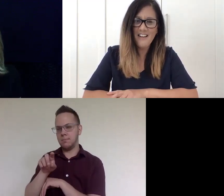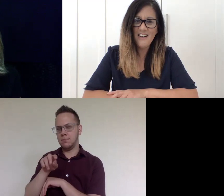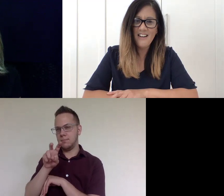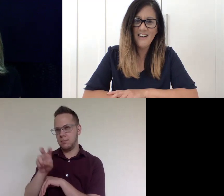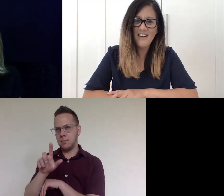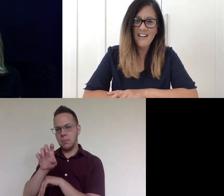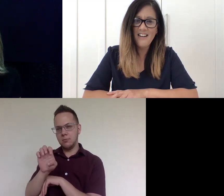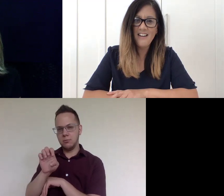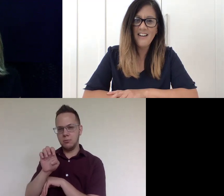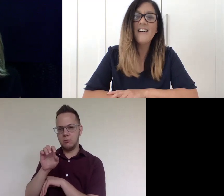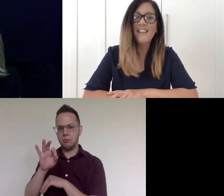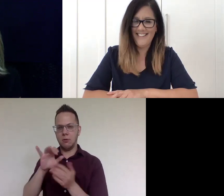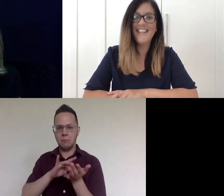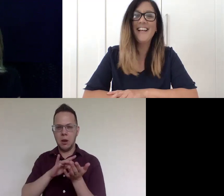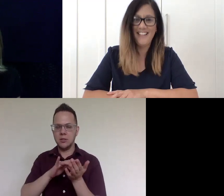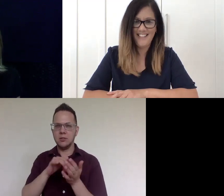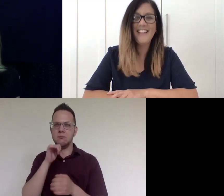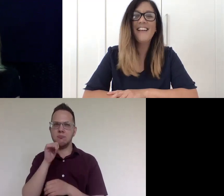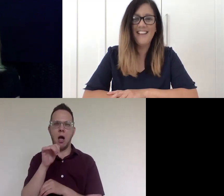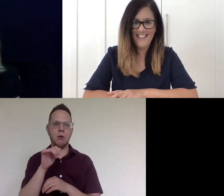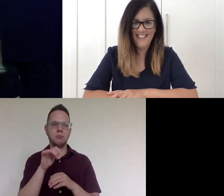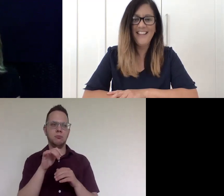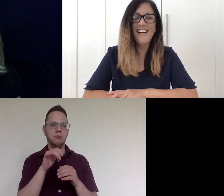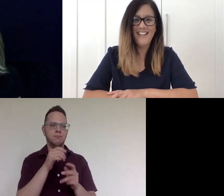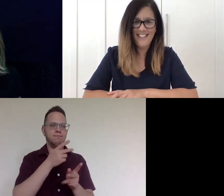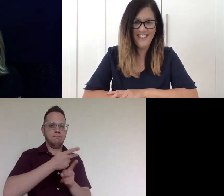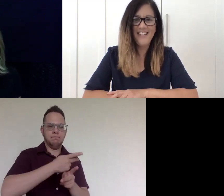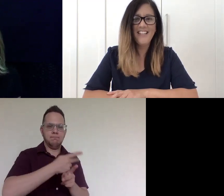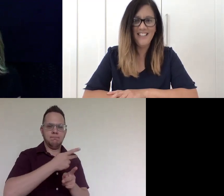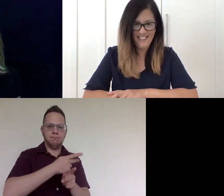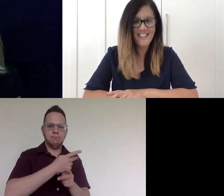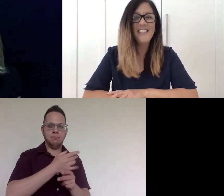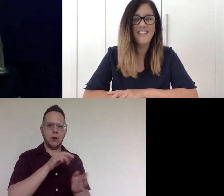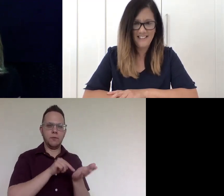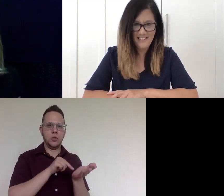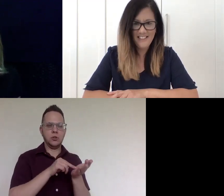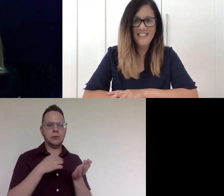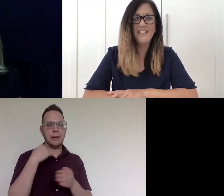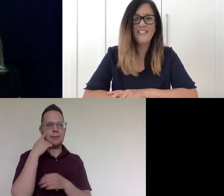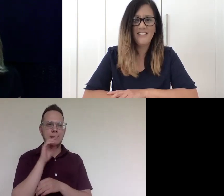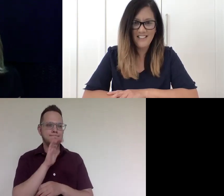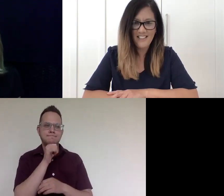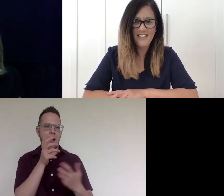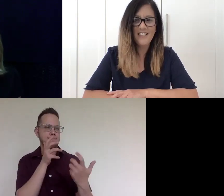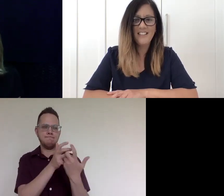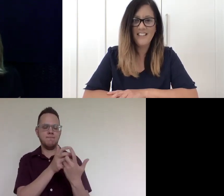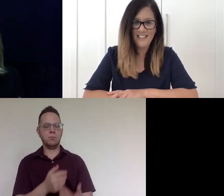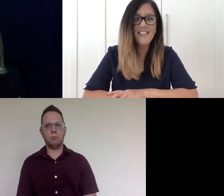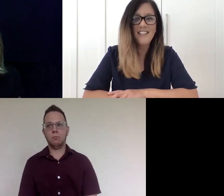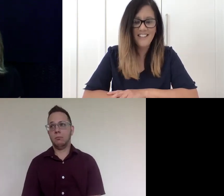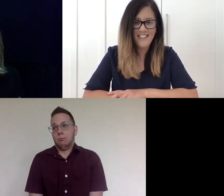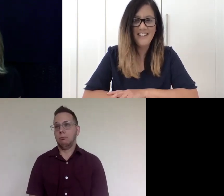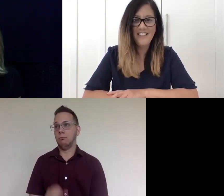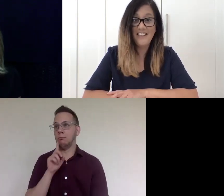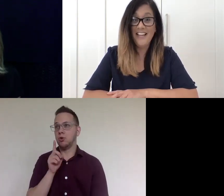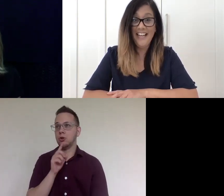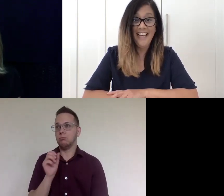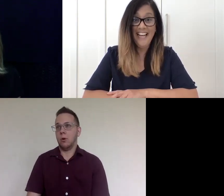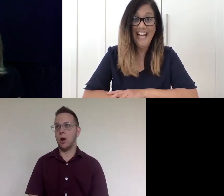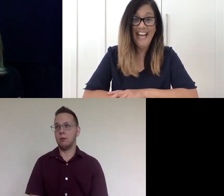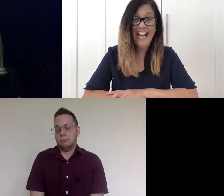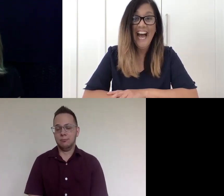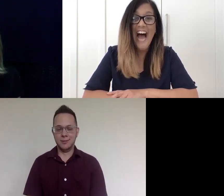you're smart and you really enjoy the puzzle aspect of medical school. You're not so much inclined to